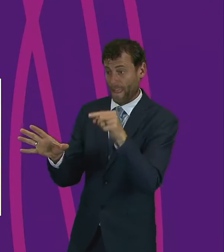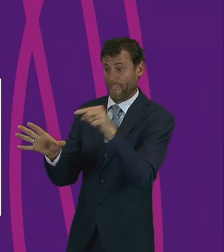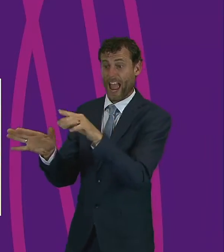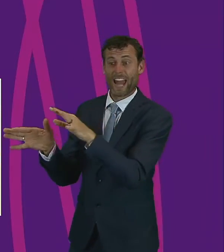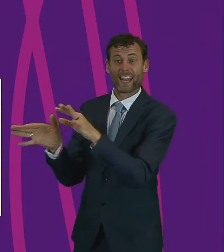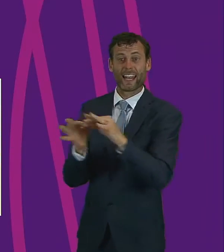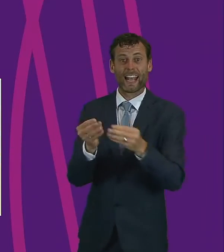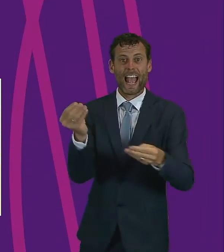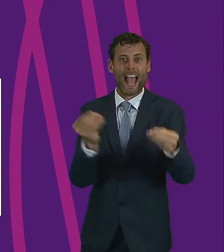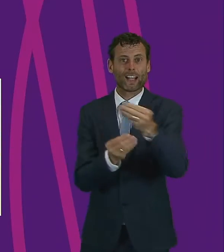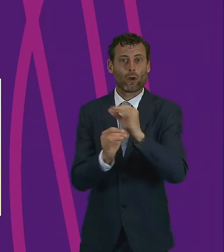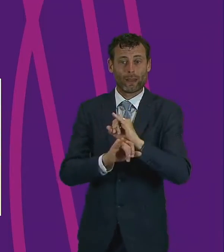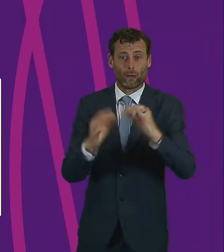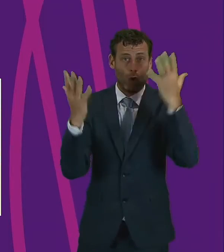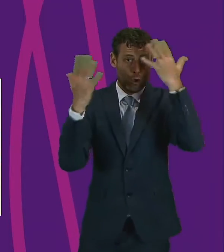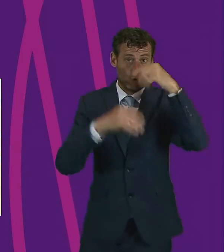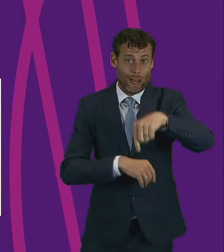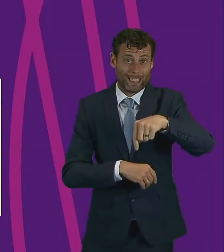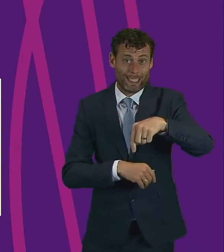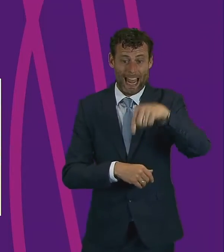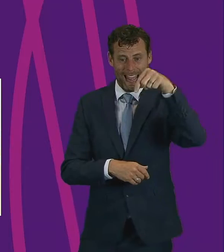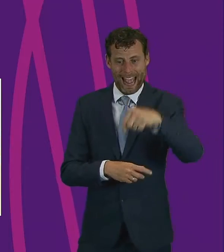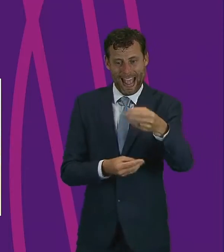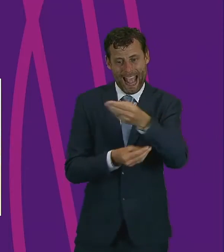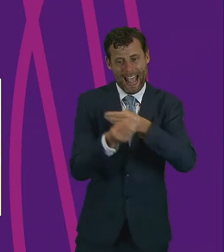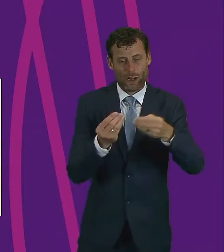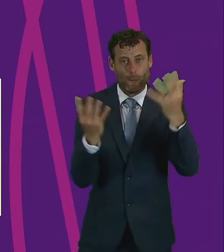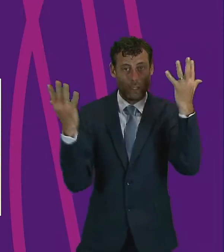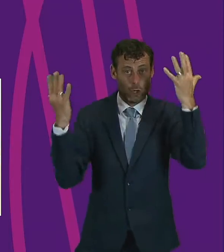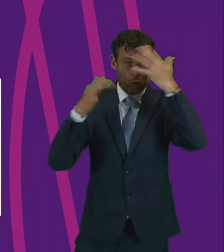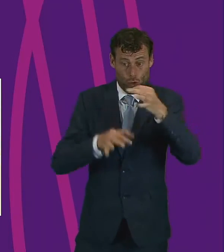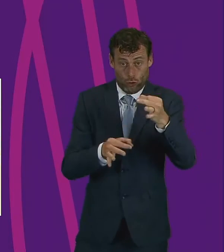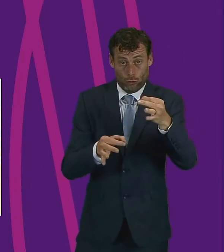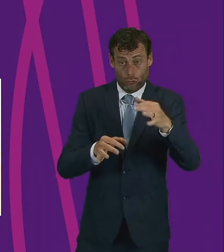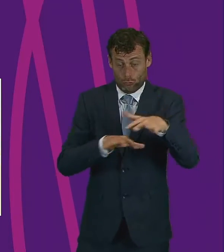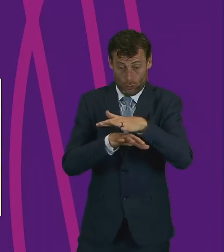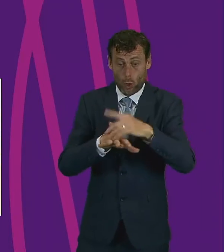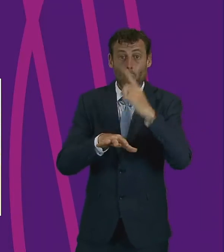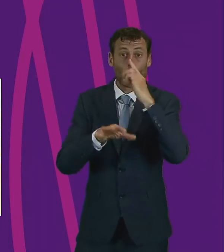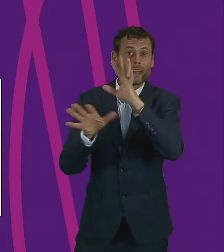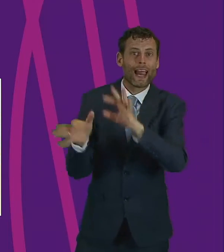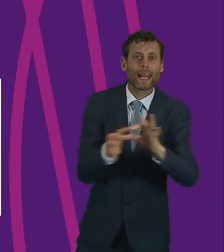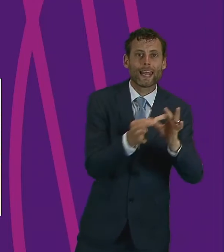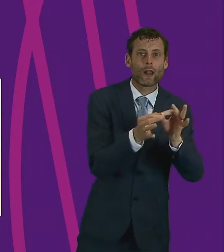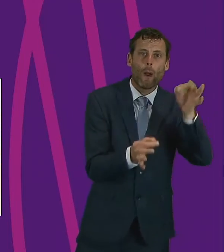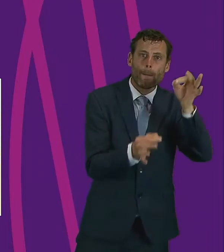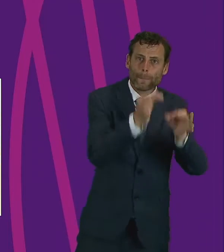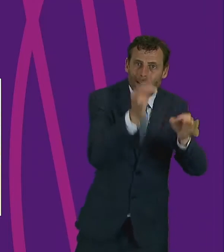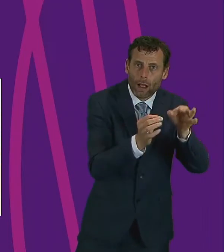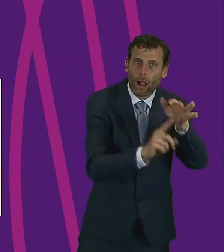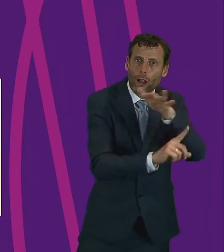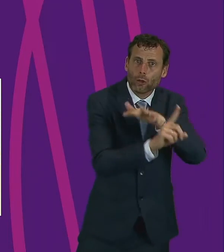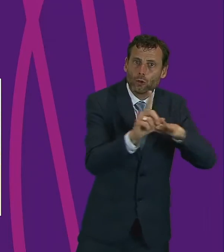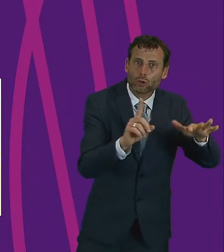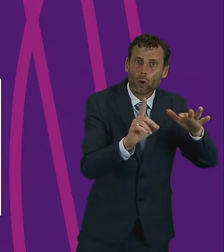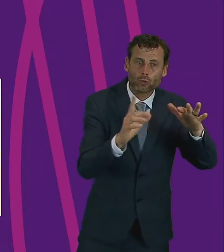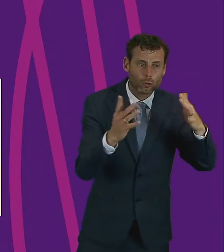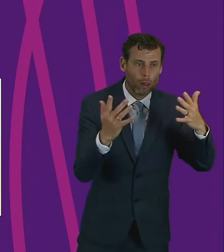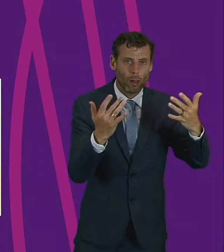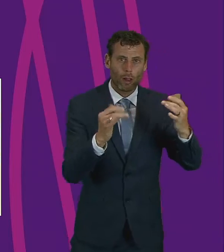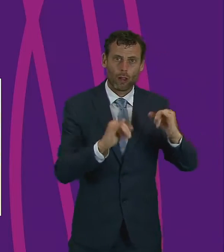genuine danger that that economic crisis could lead to a political and social crisis. We have existing